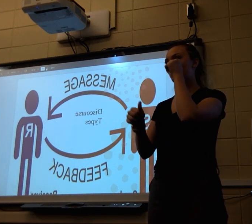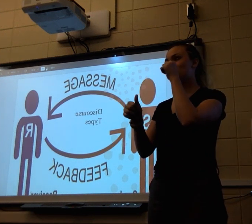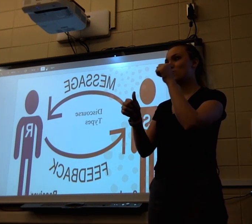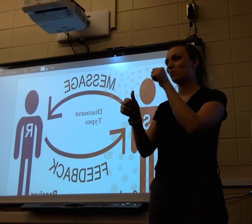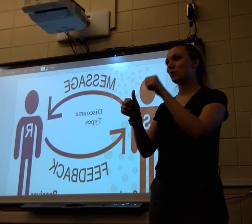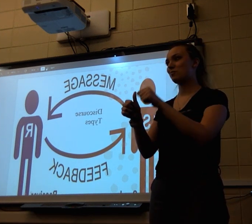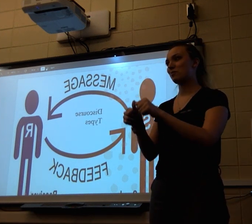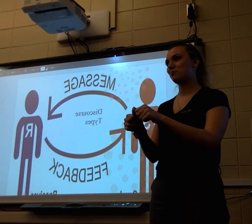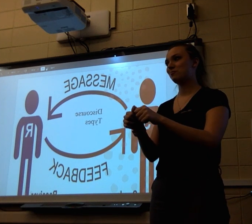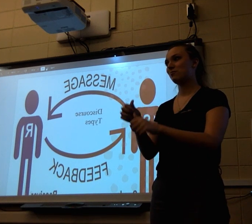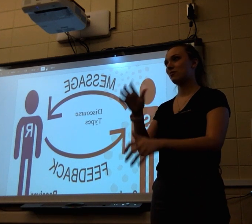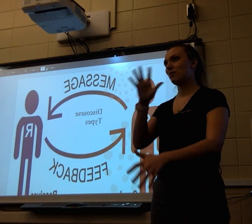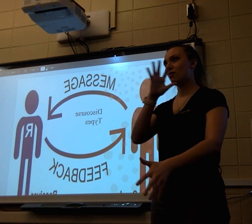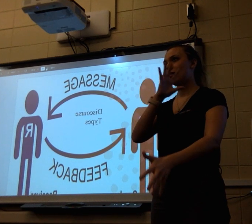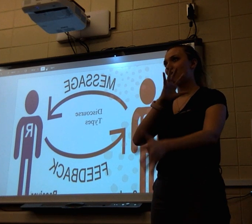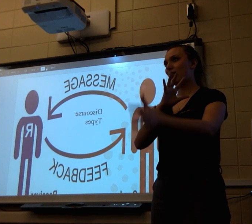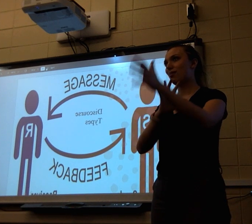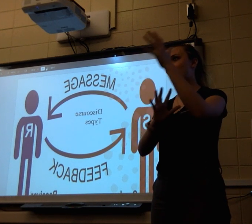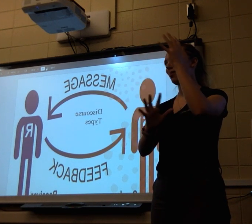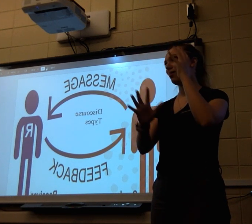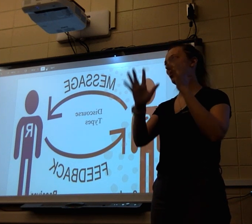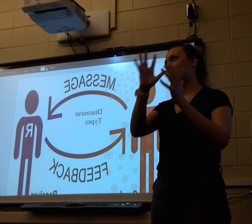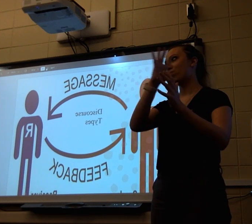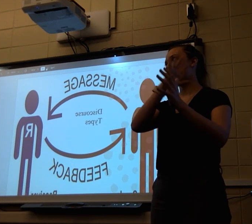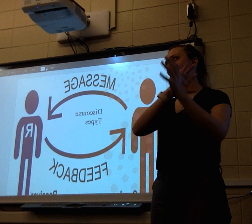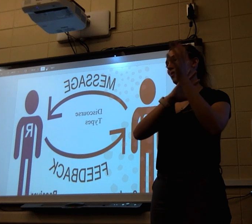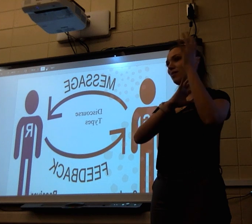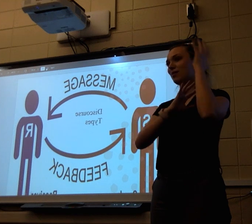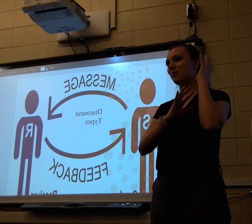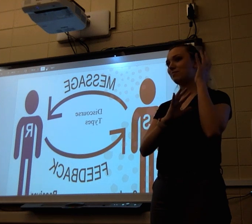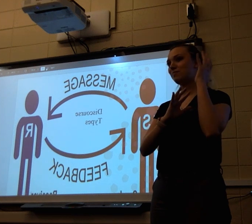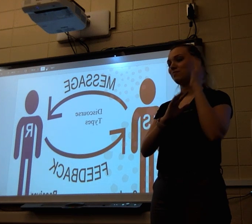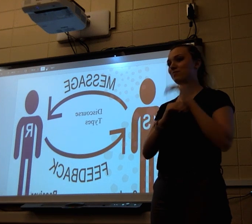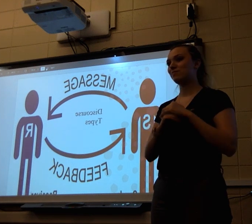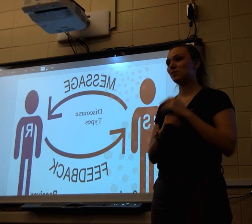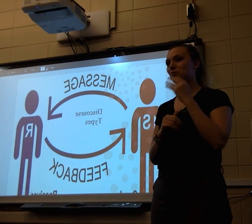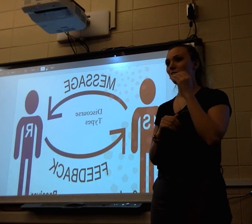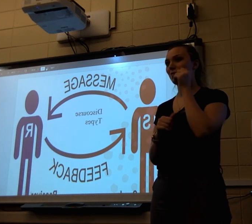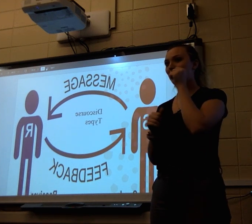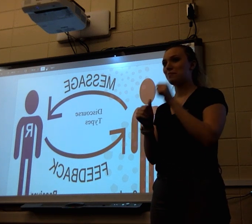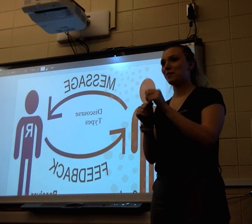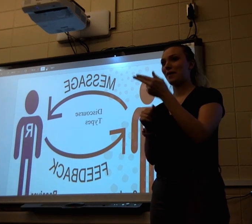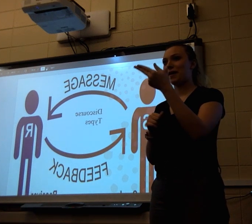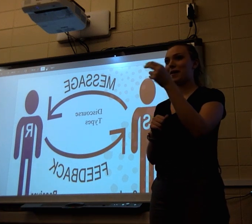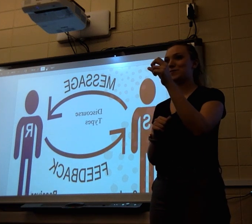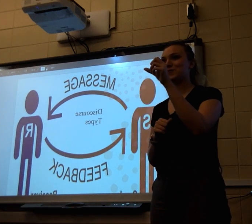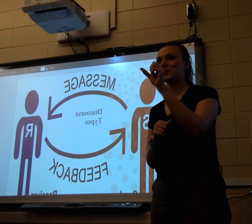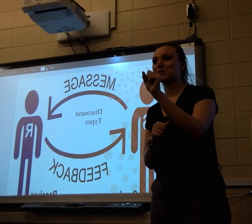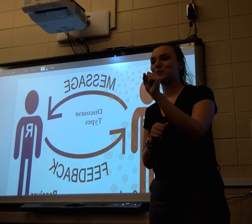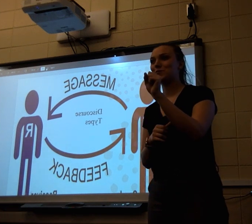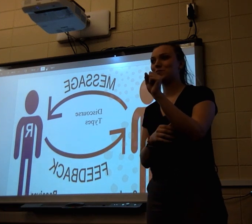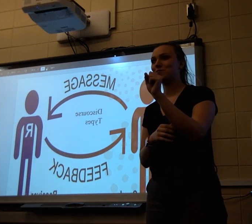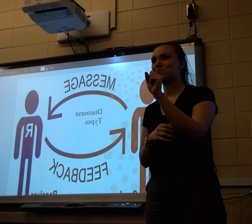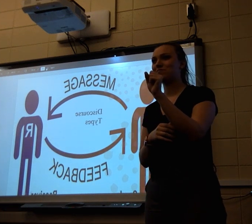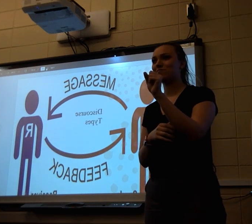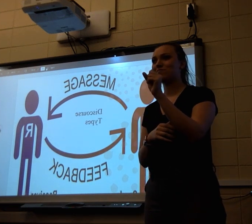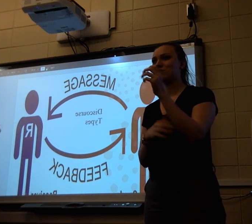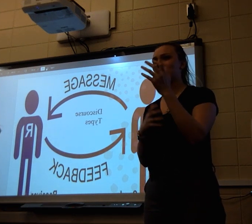long time ago in your school times in high school, what are some different